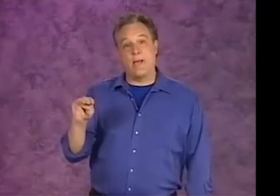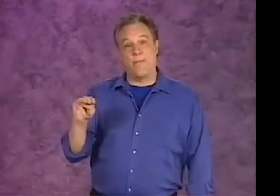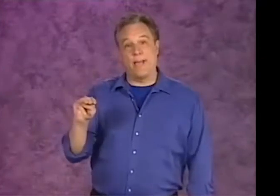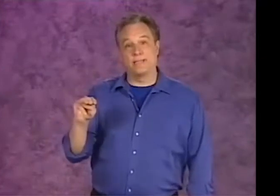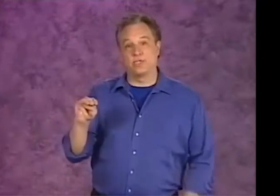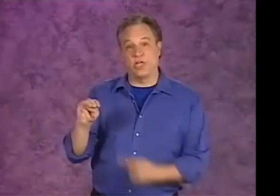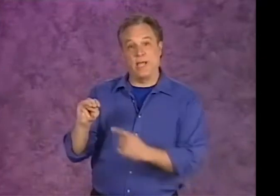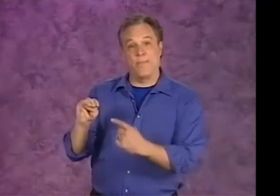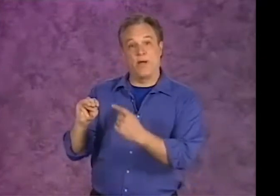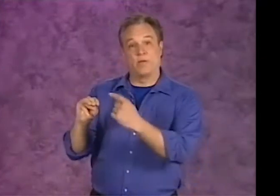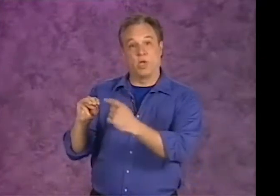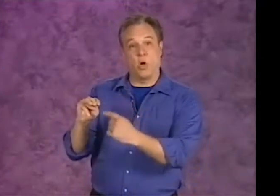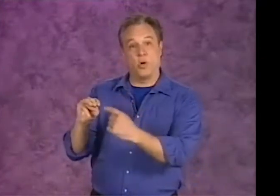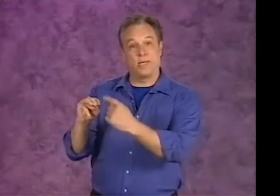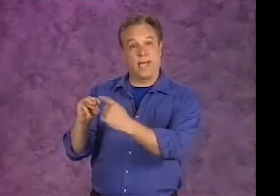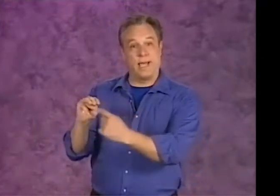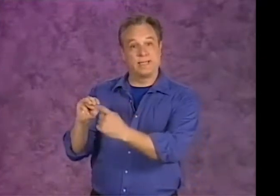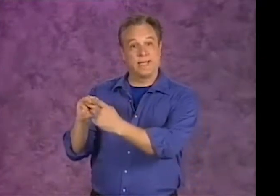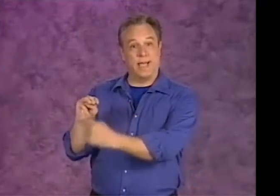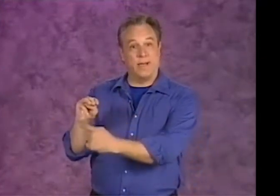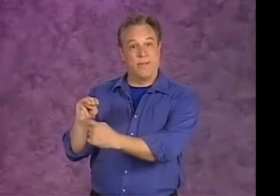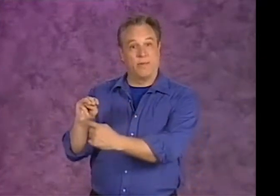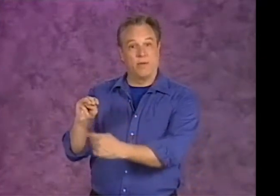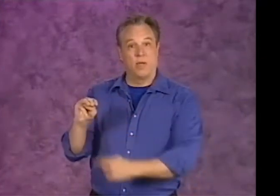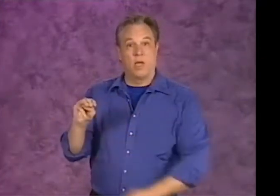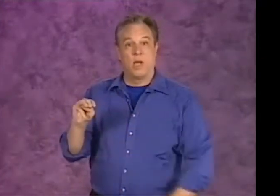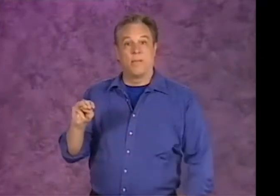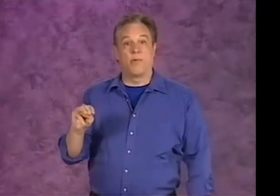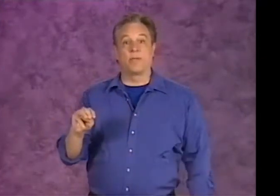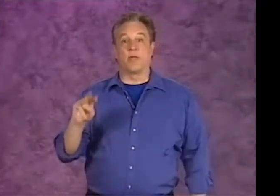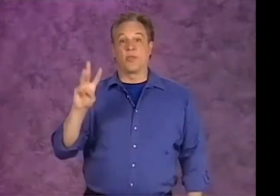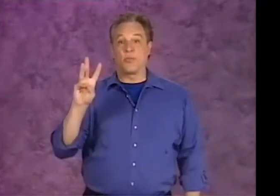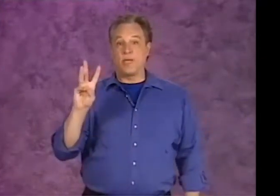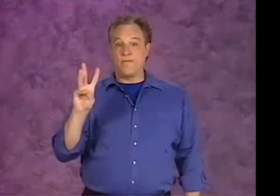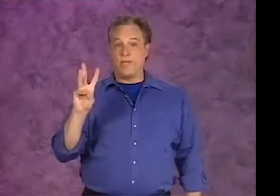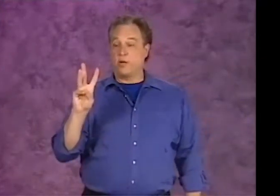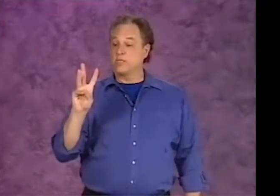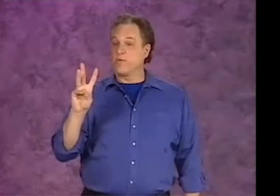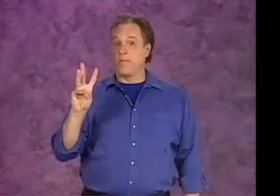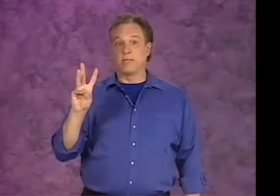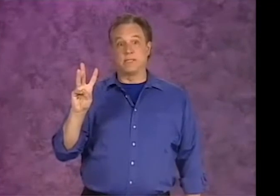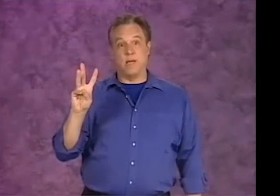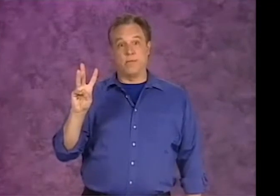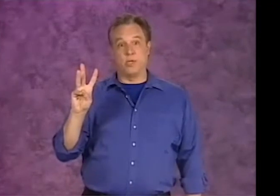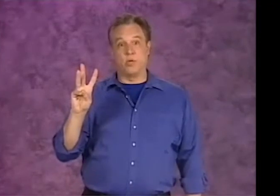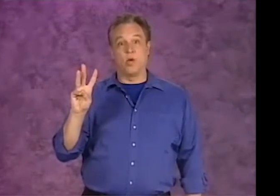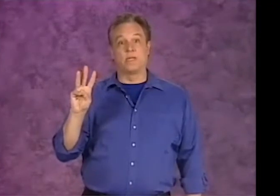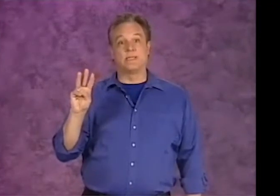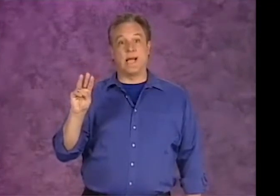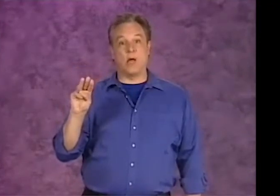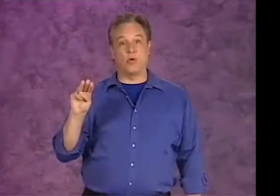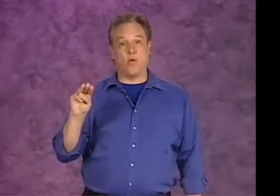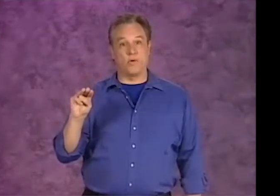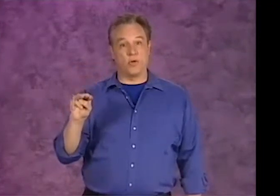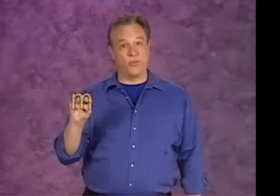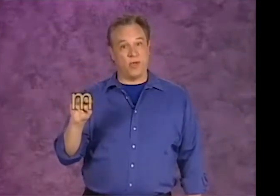M has the shape of a lowercase m. Bring the 3 fingers from a W down over your